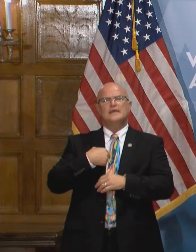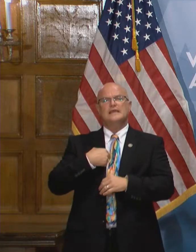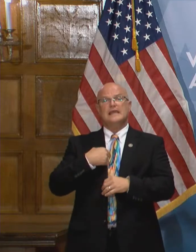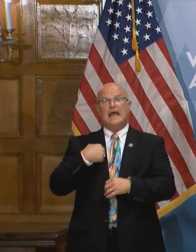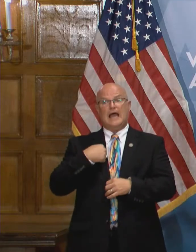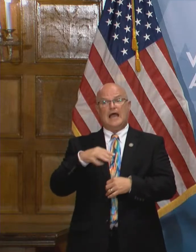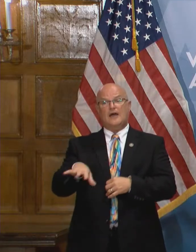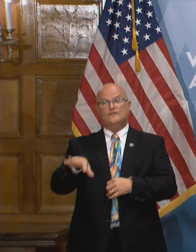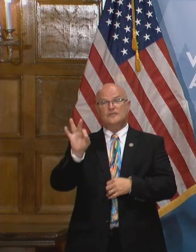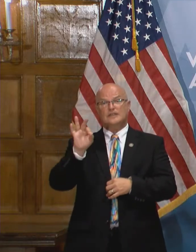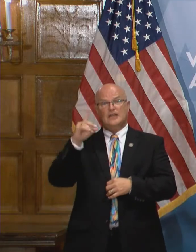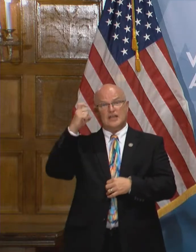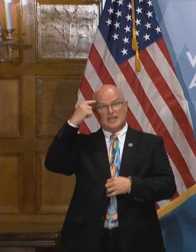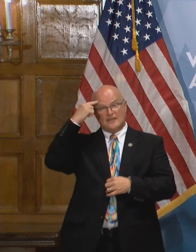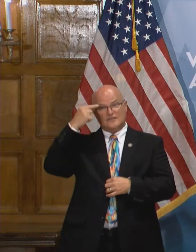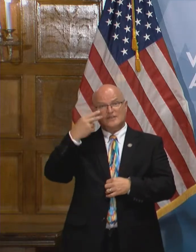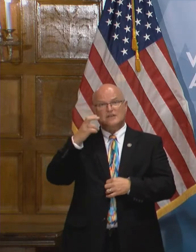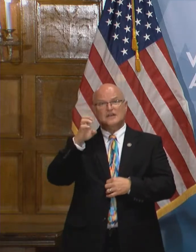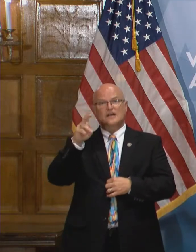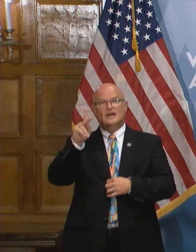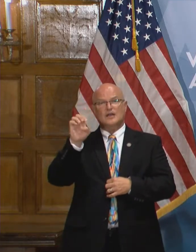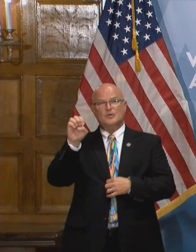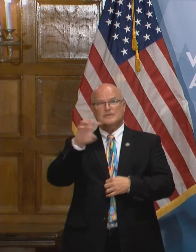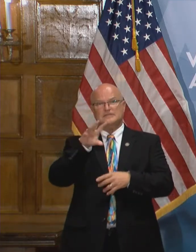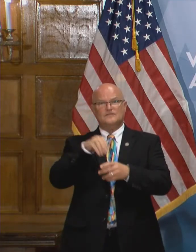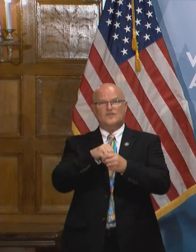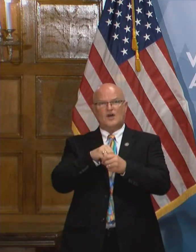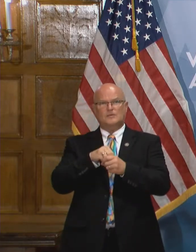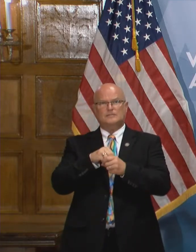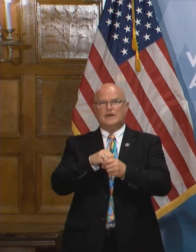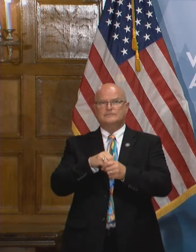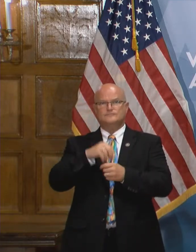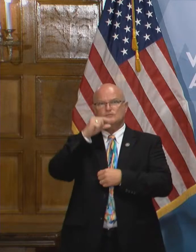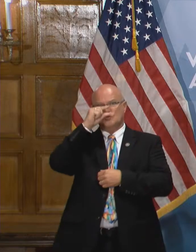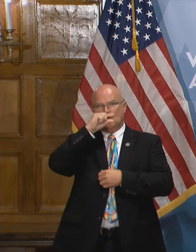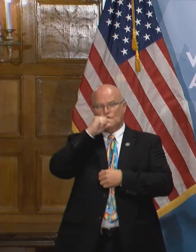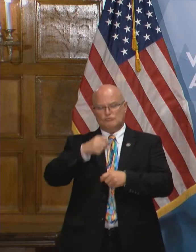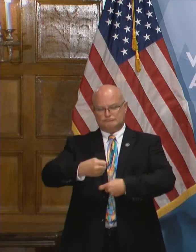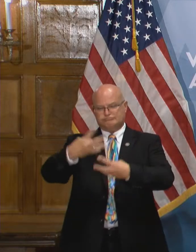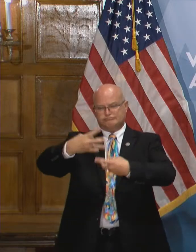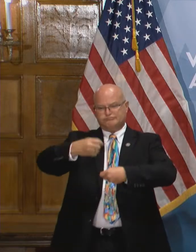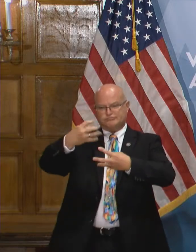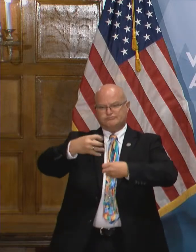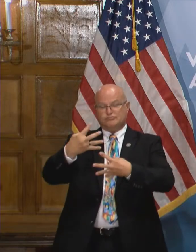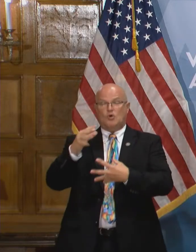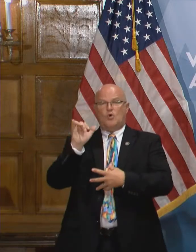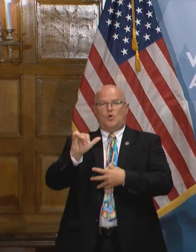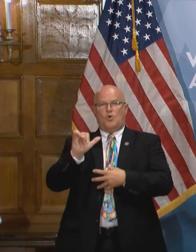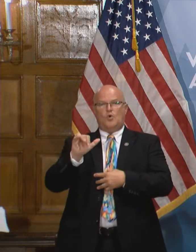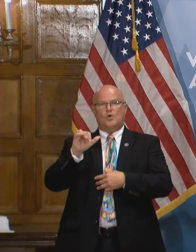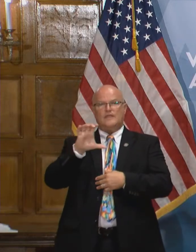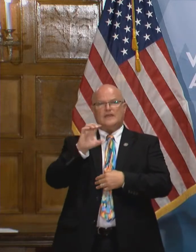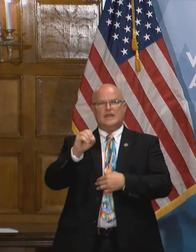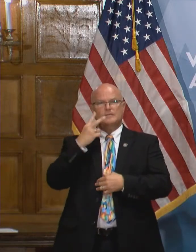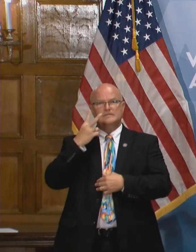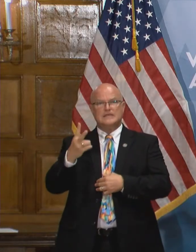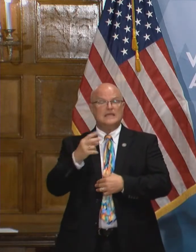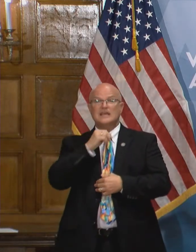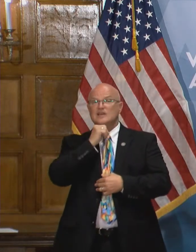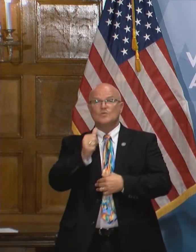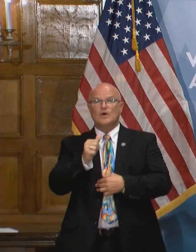I found out about Governor Huckabee's involvement just by Googling it, because I Googled the company to see. So it was